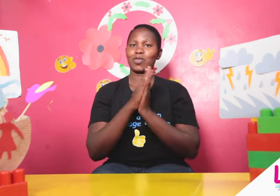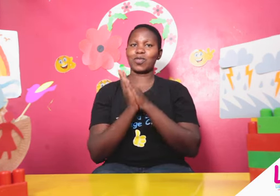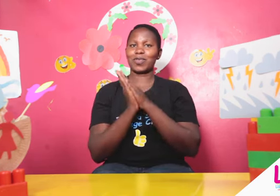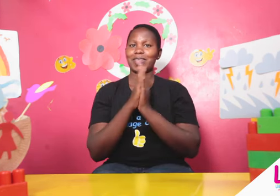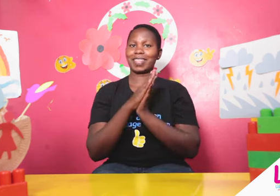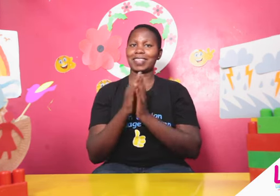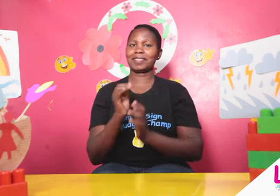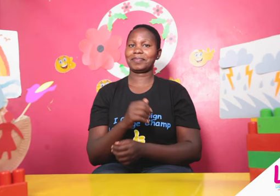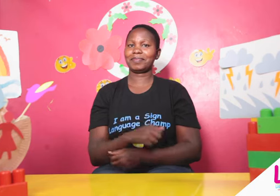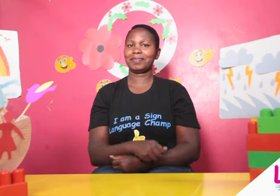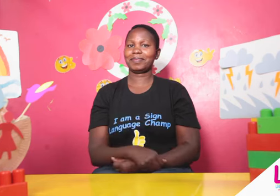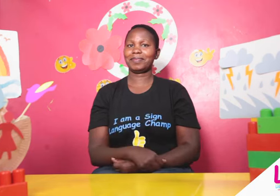story,